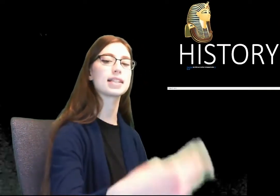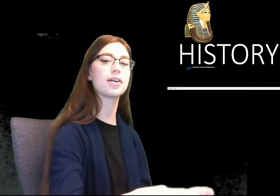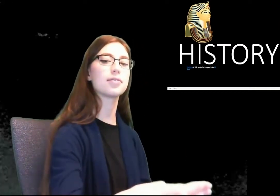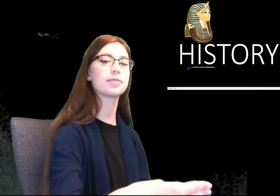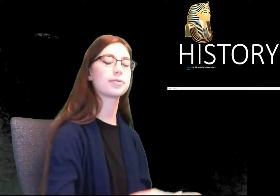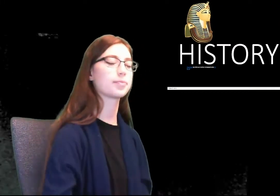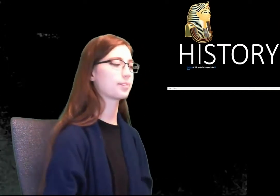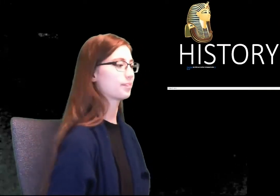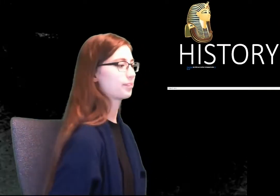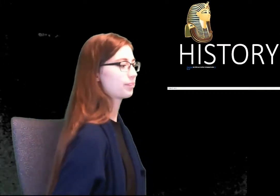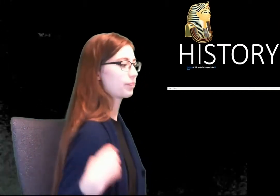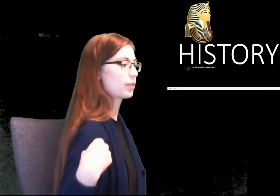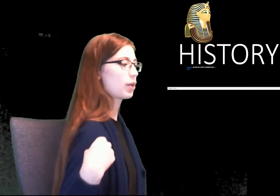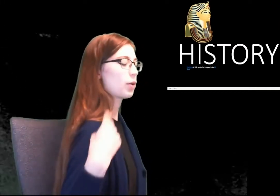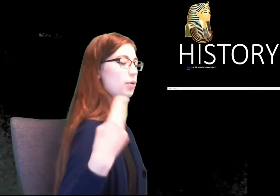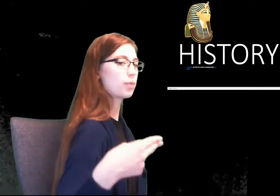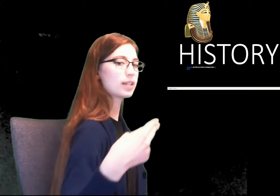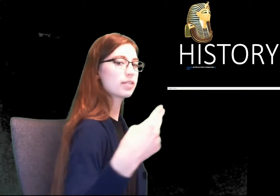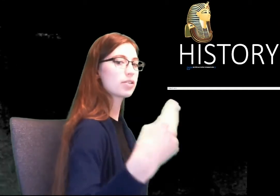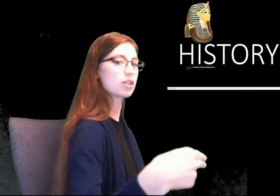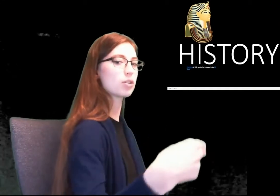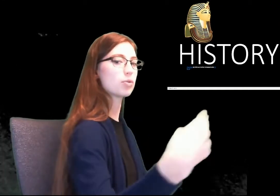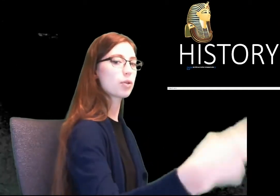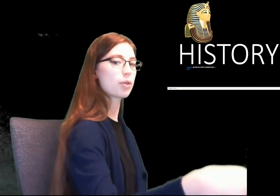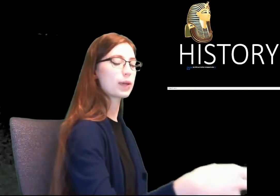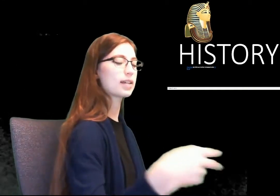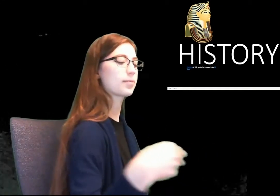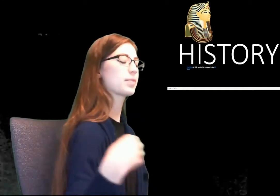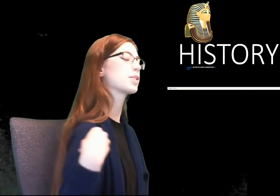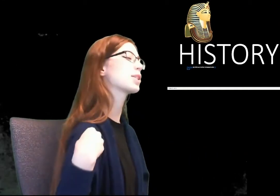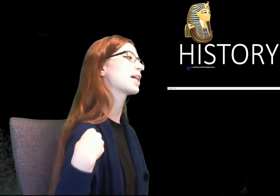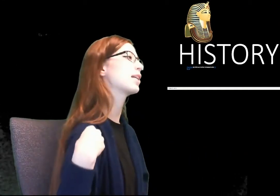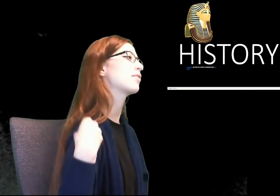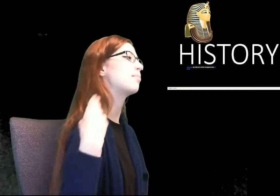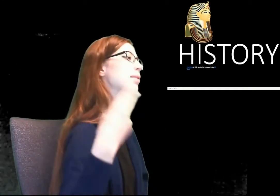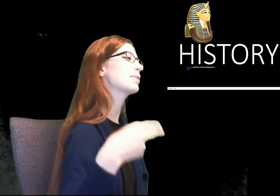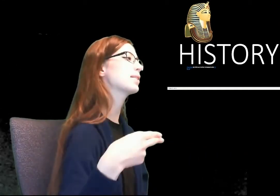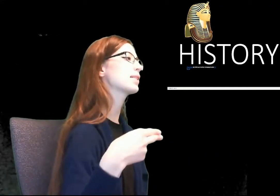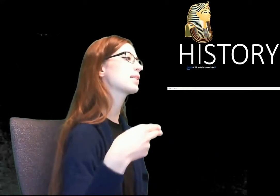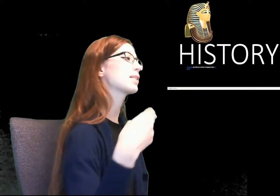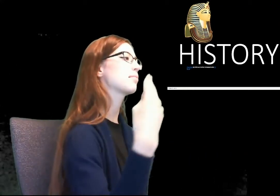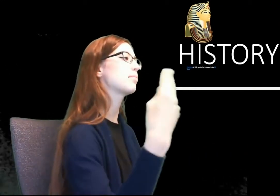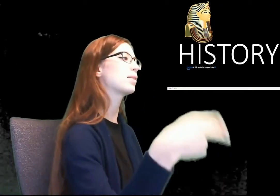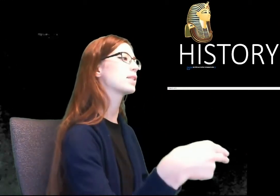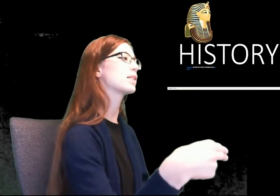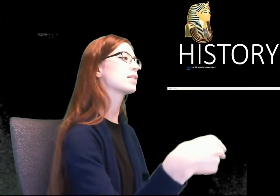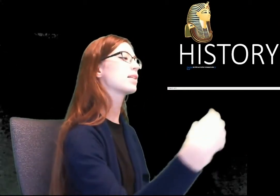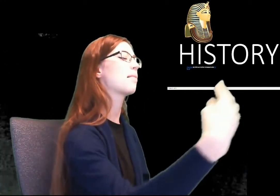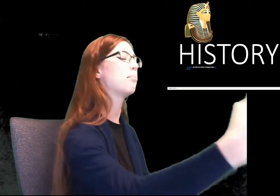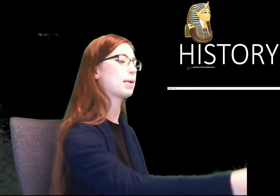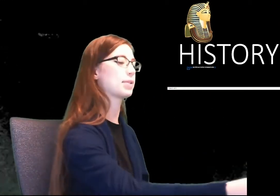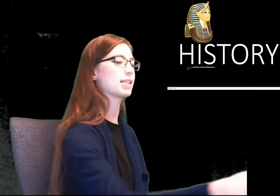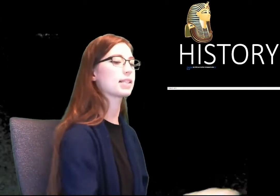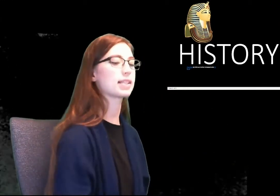itself. 1, 2, 3. So it just kind of bounces, bounces, bounces.